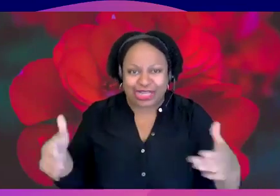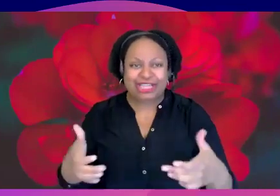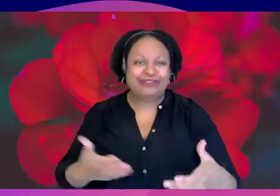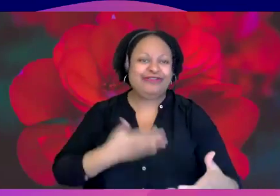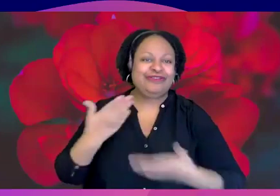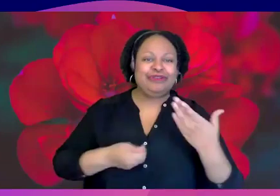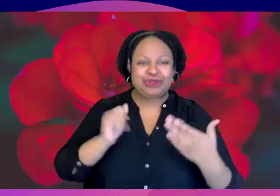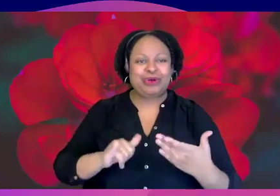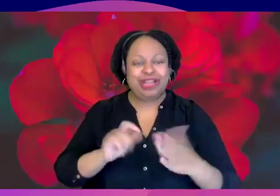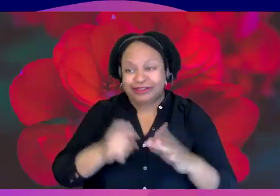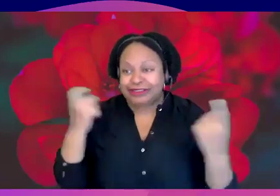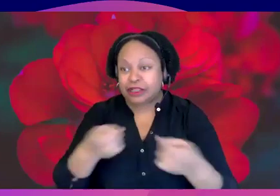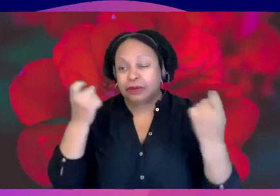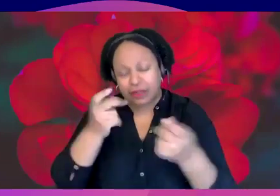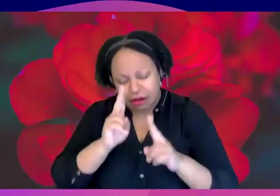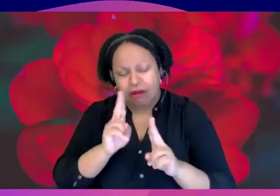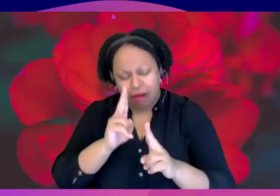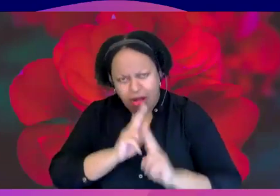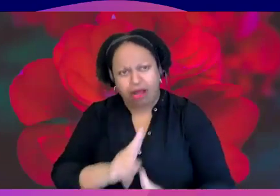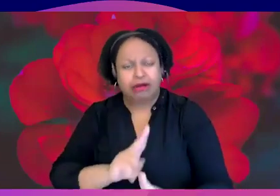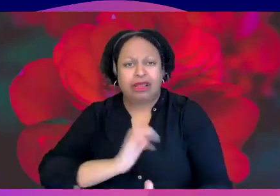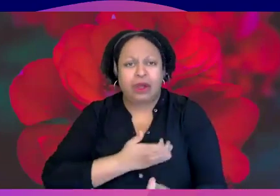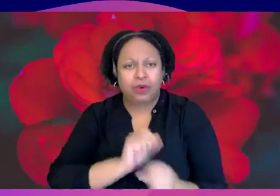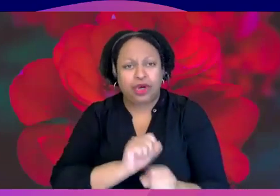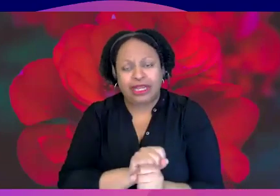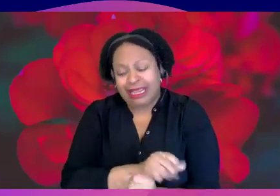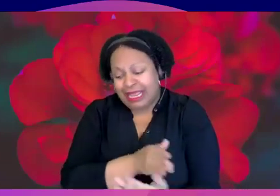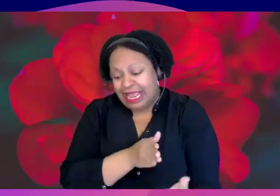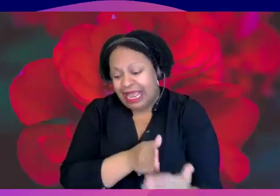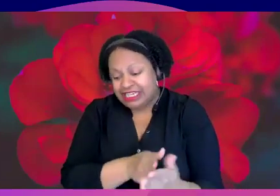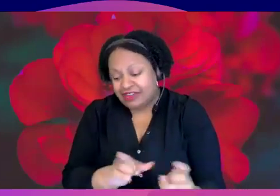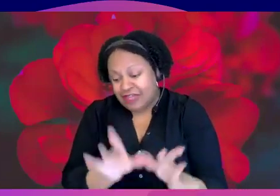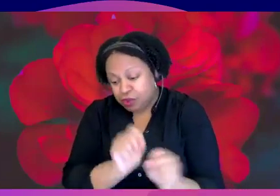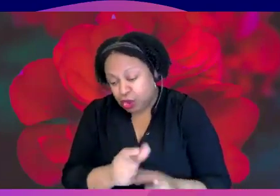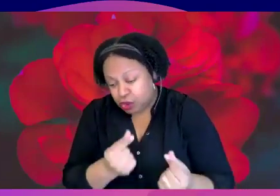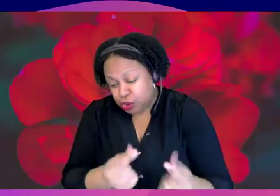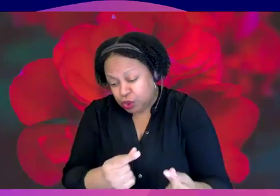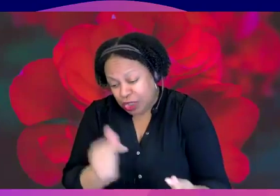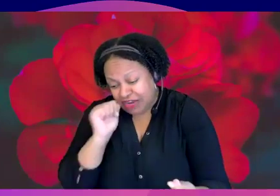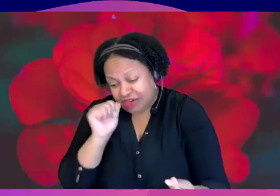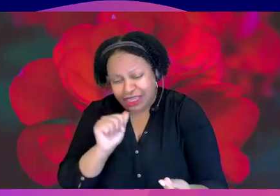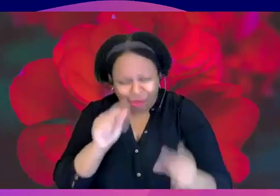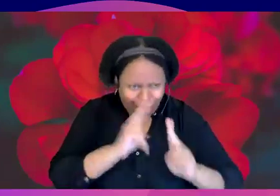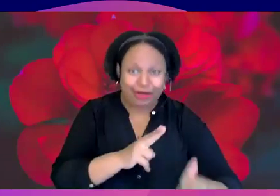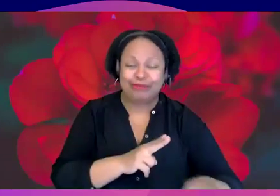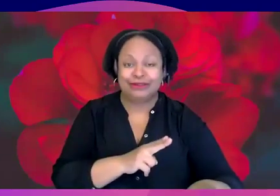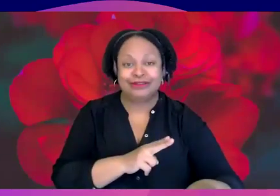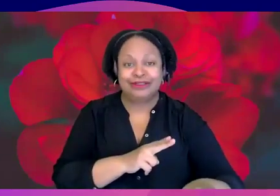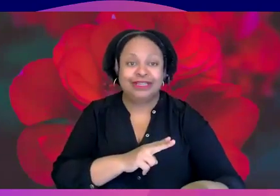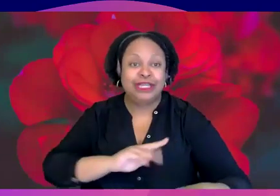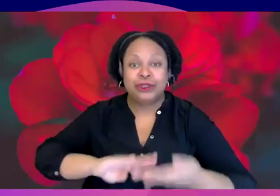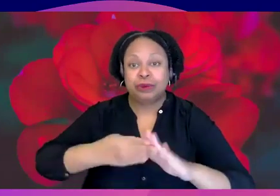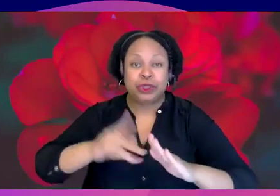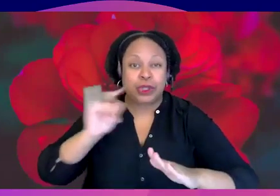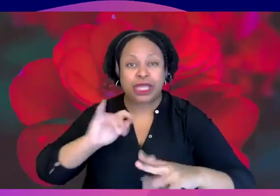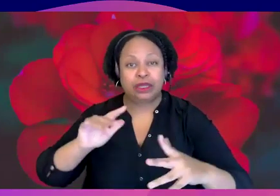celebrate and honor the work that anti-violence workers are doing every day. In our communities, this work is